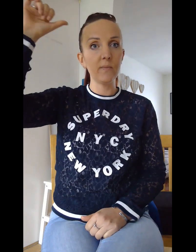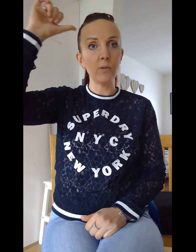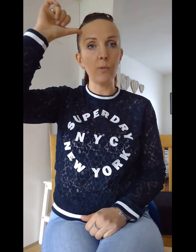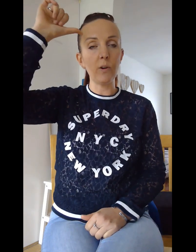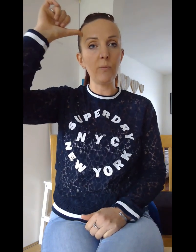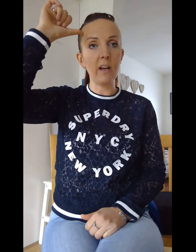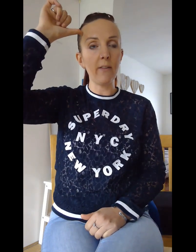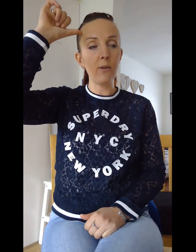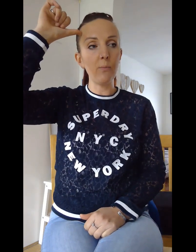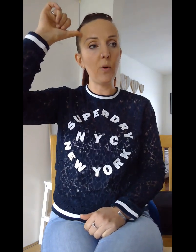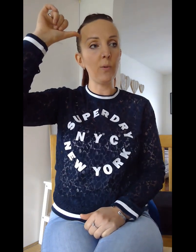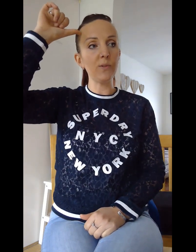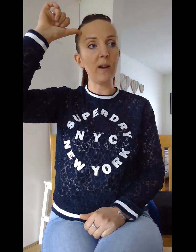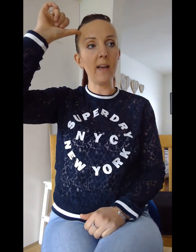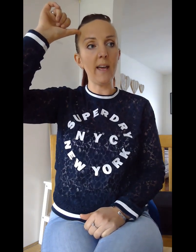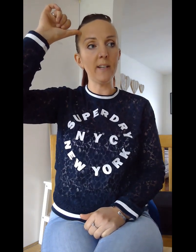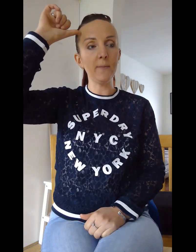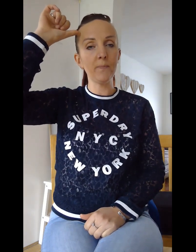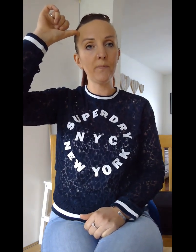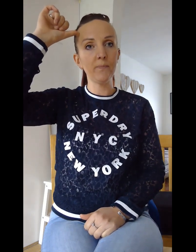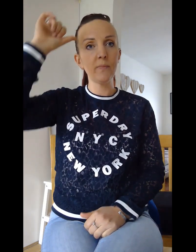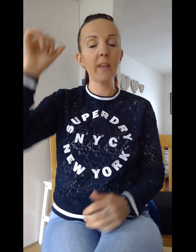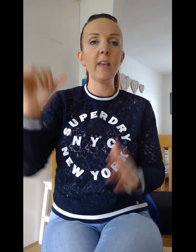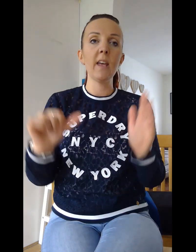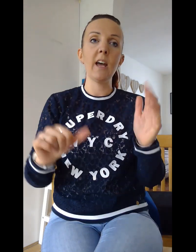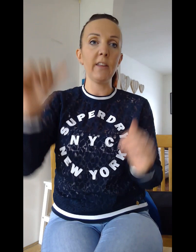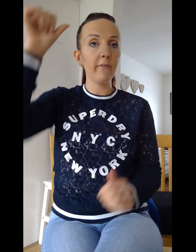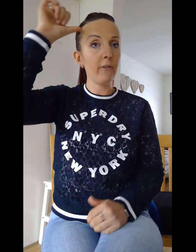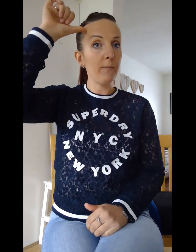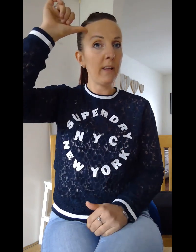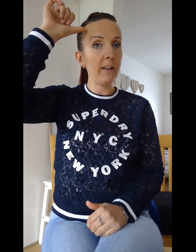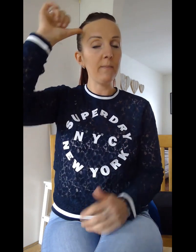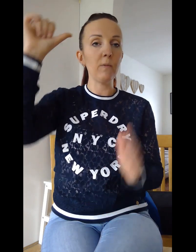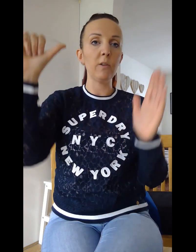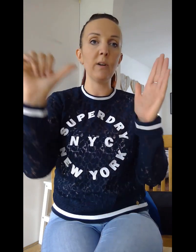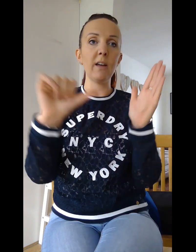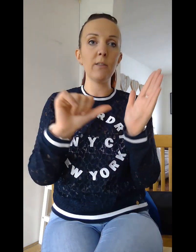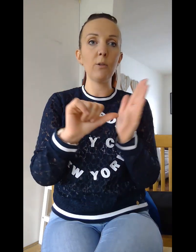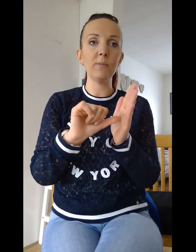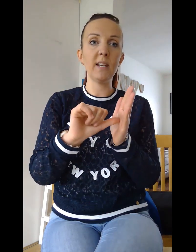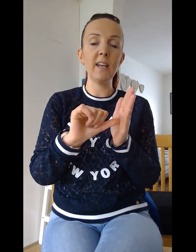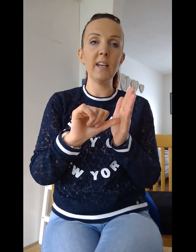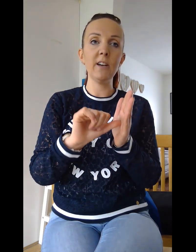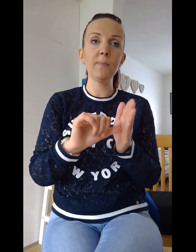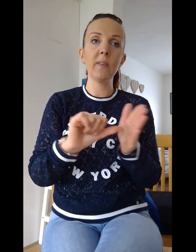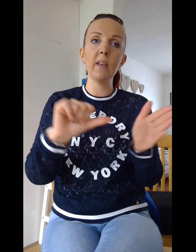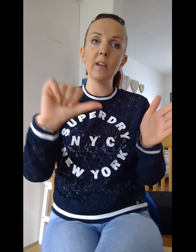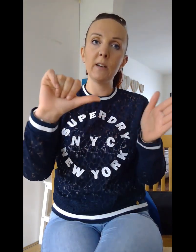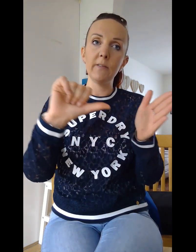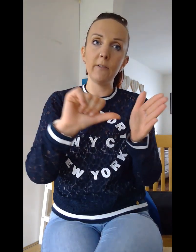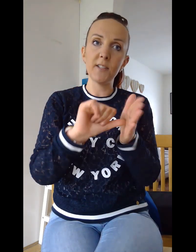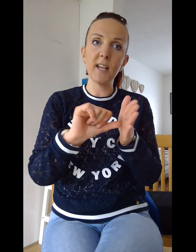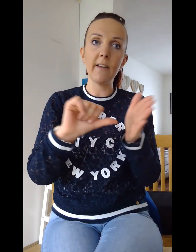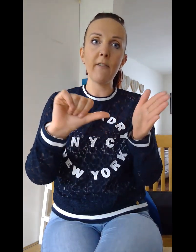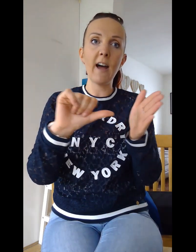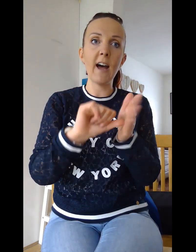so we're going to bring our thumb up to our head, and then from there we're going to bring our thumb to here for the sign for